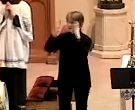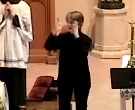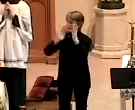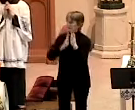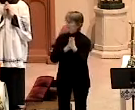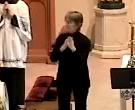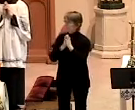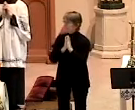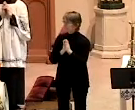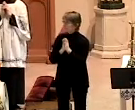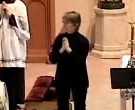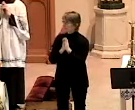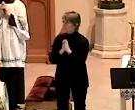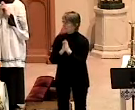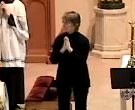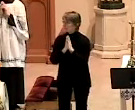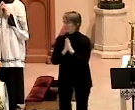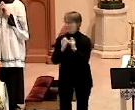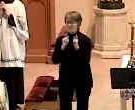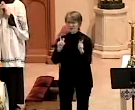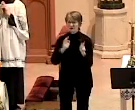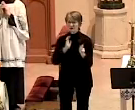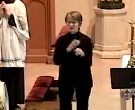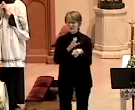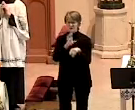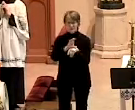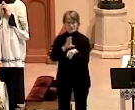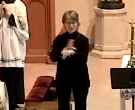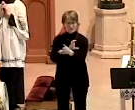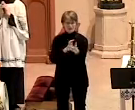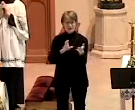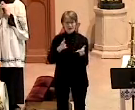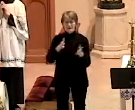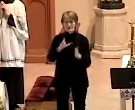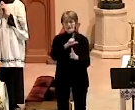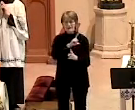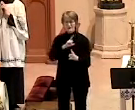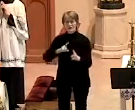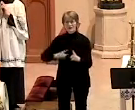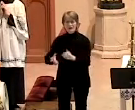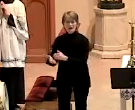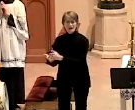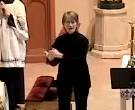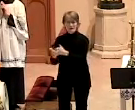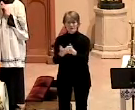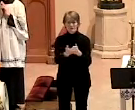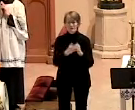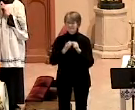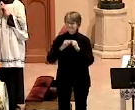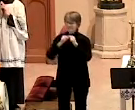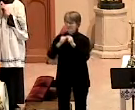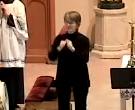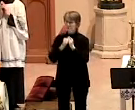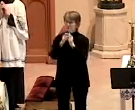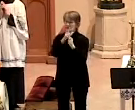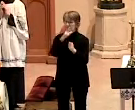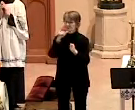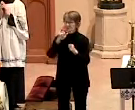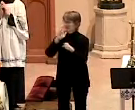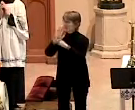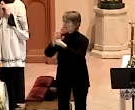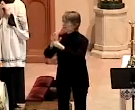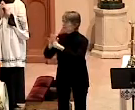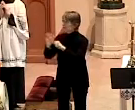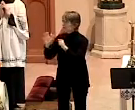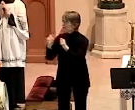prayers. For all in our parish, may the Lord help us persevere in our Lenten commitments in the face